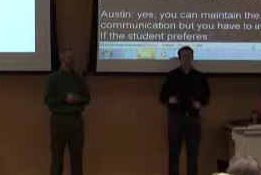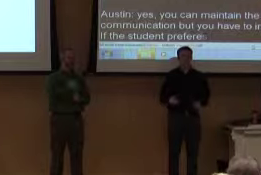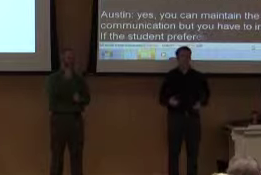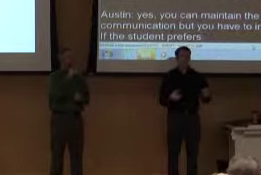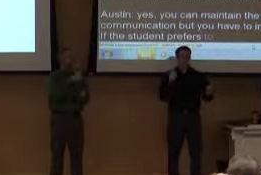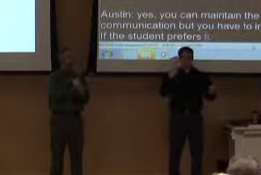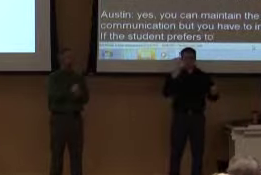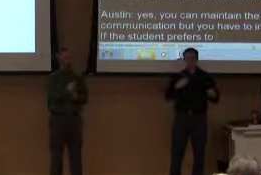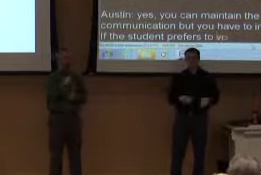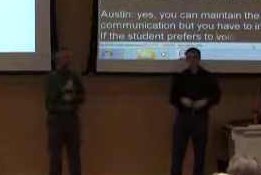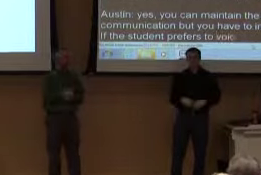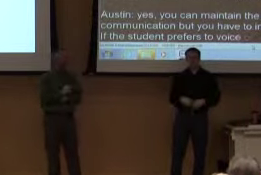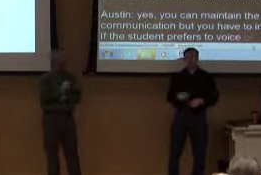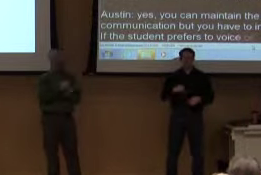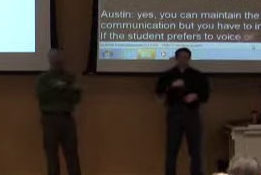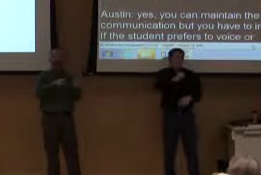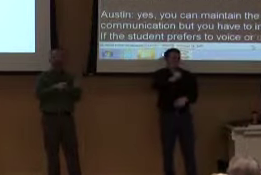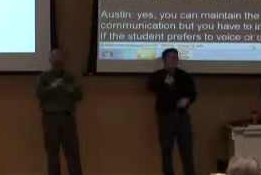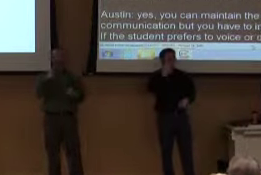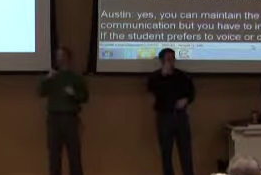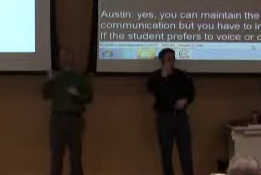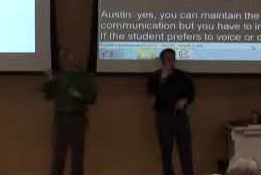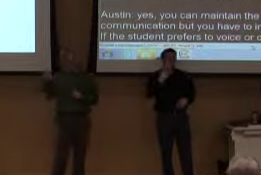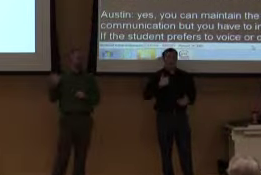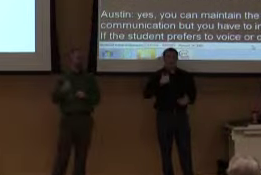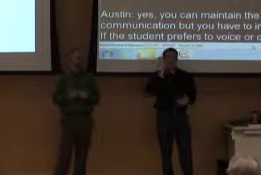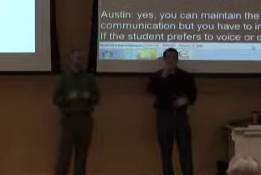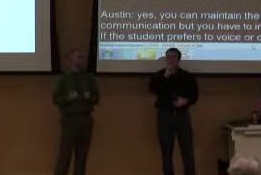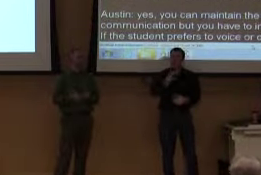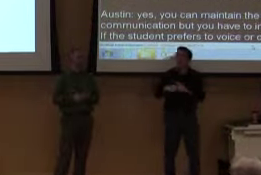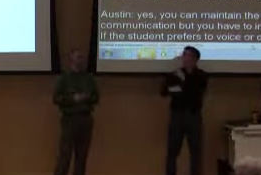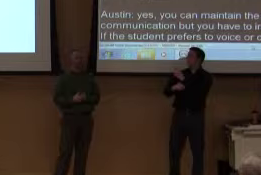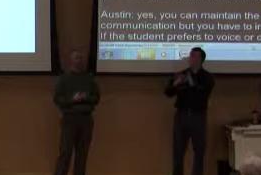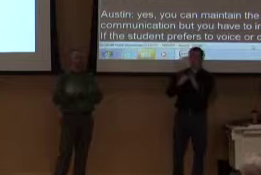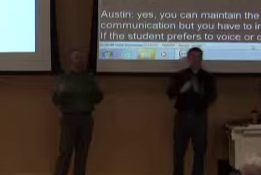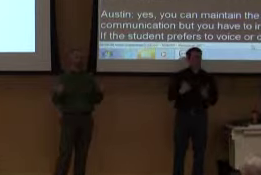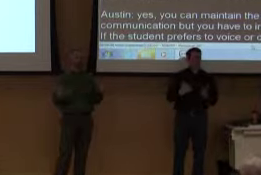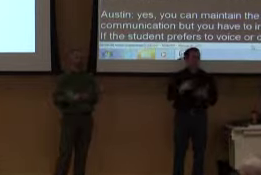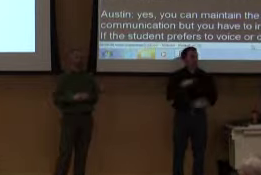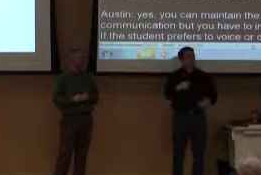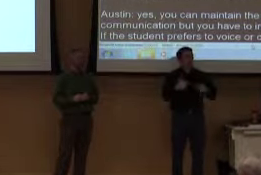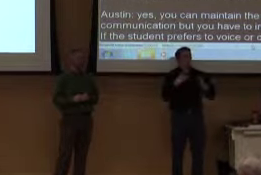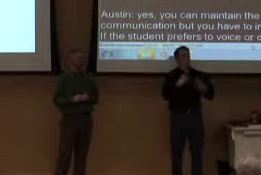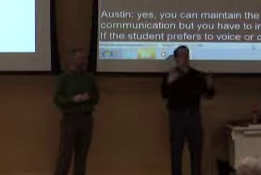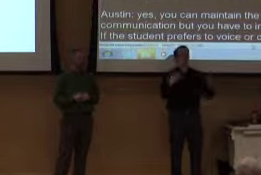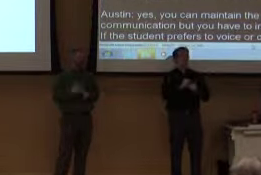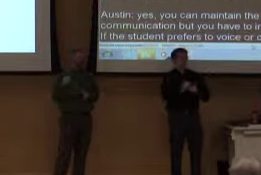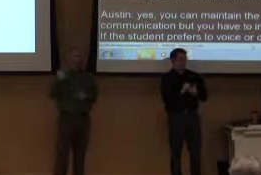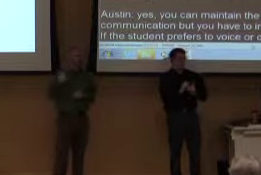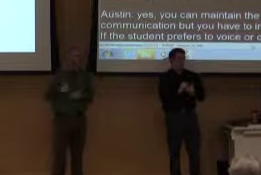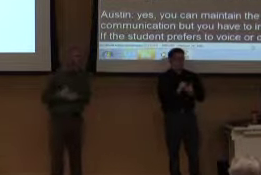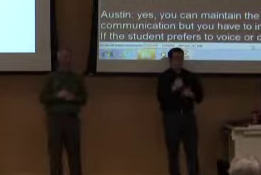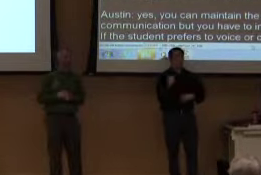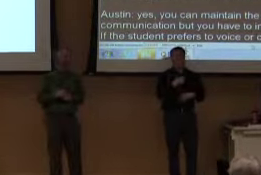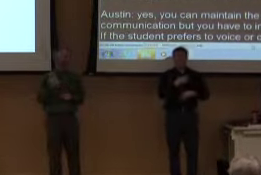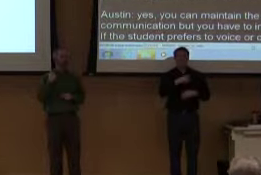Yes, okay. But yes, I understand. Yeah, I think really what this emphasizes is that you have a ton of flexibility. We've scratched